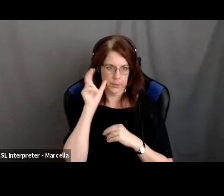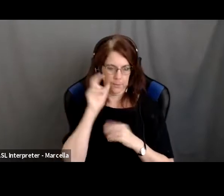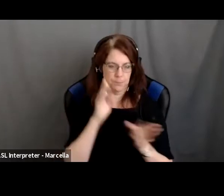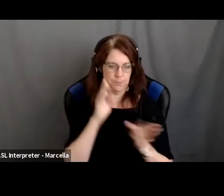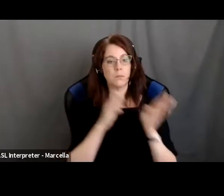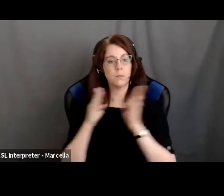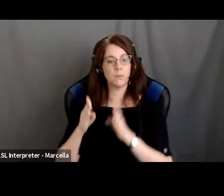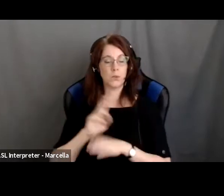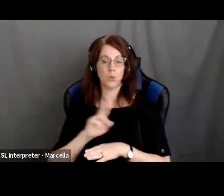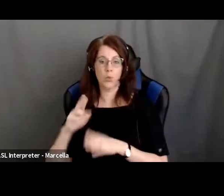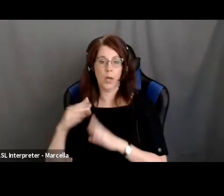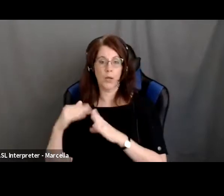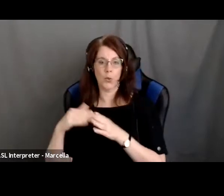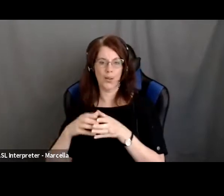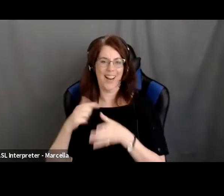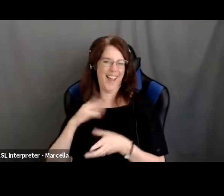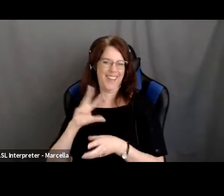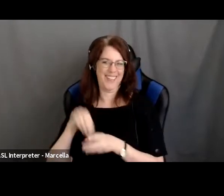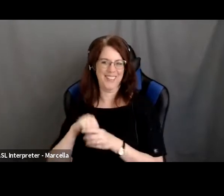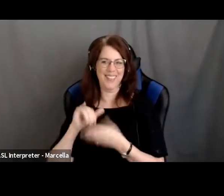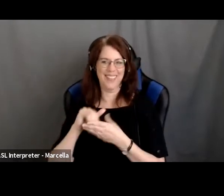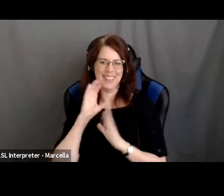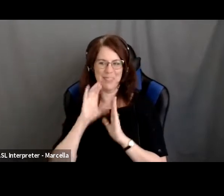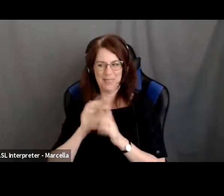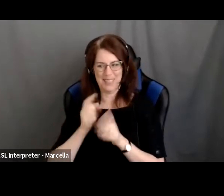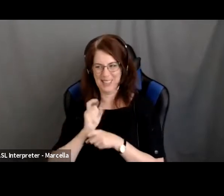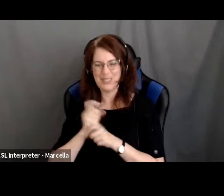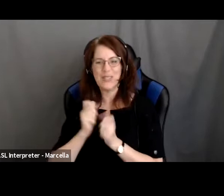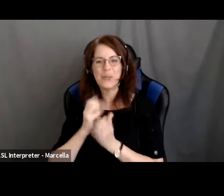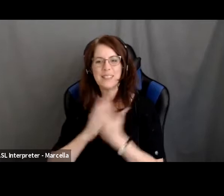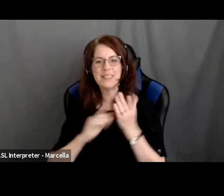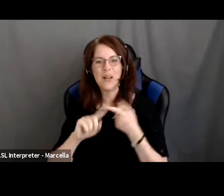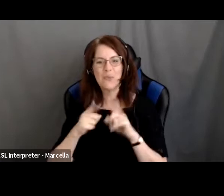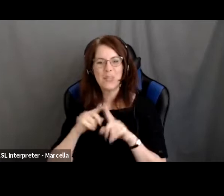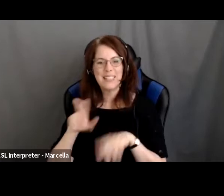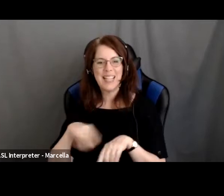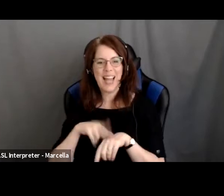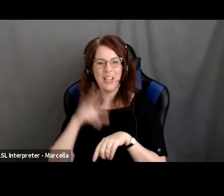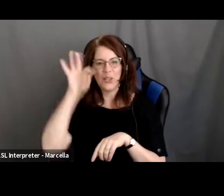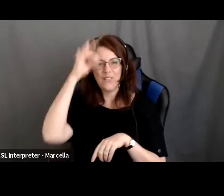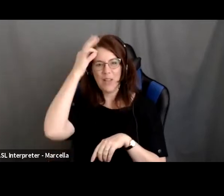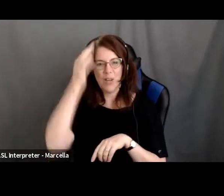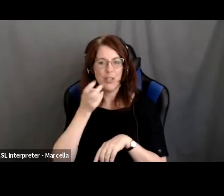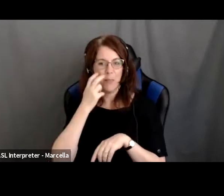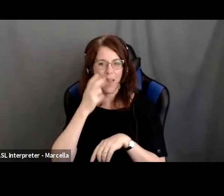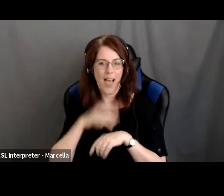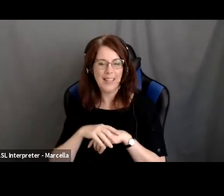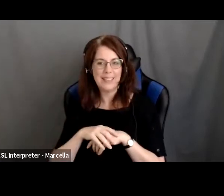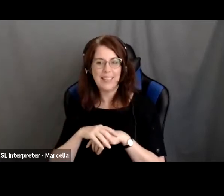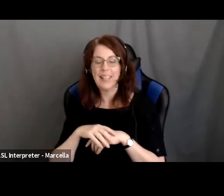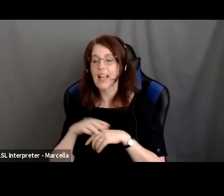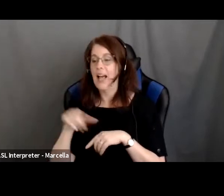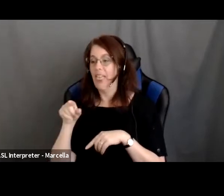In the upper right-hand corner, I included this image. I joke with some of my friends in the National Federation of the Blind. So this